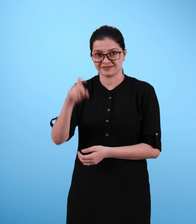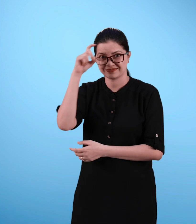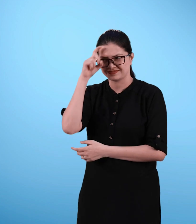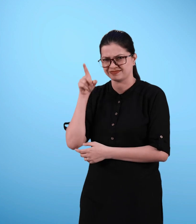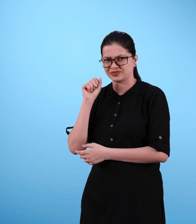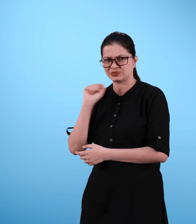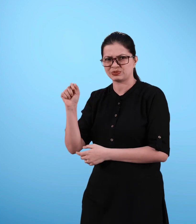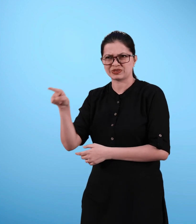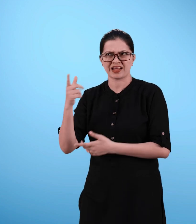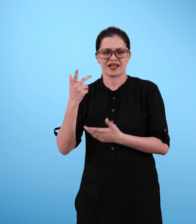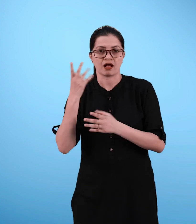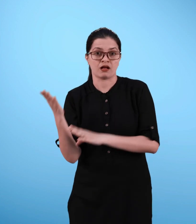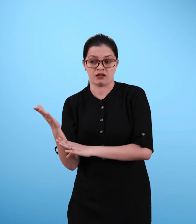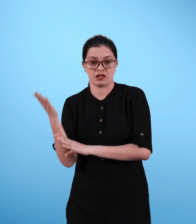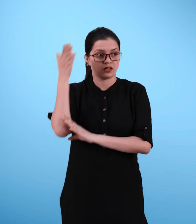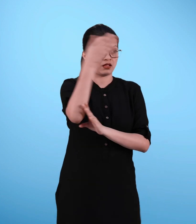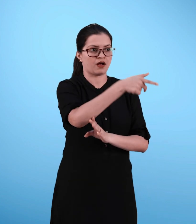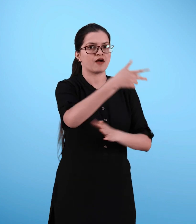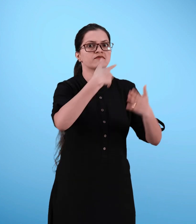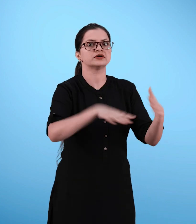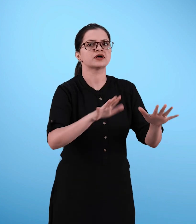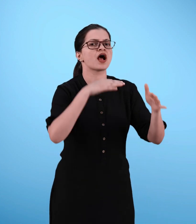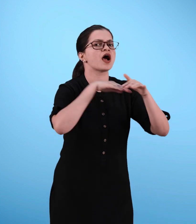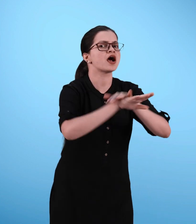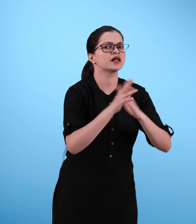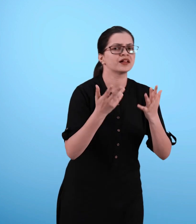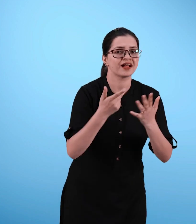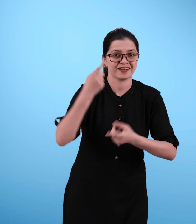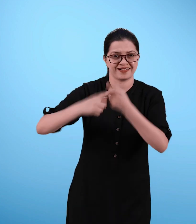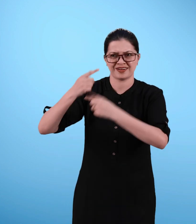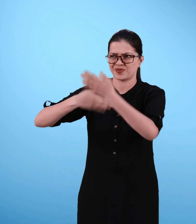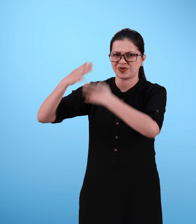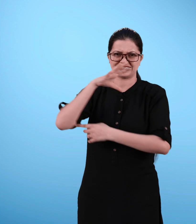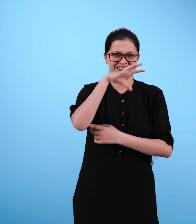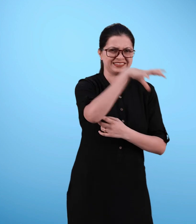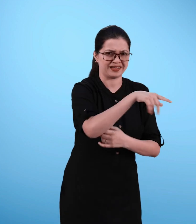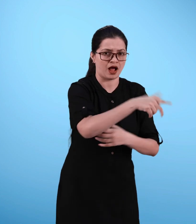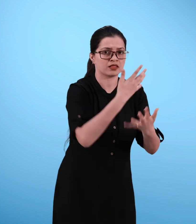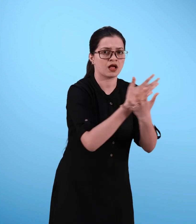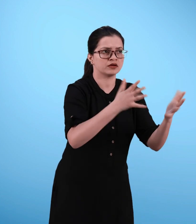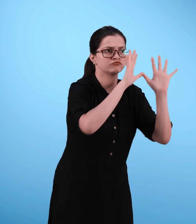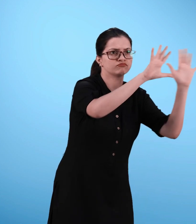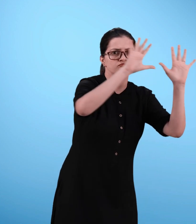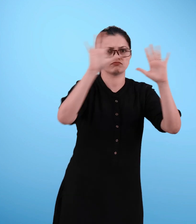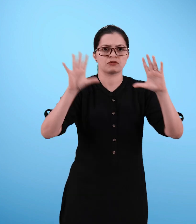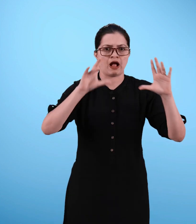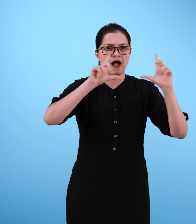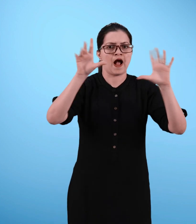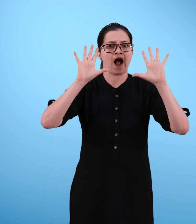Buju has seen in the museums items like the one shown here. These were worn by warriors.